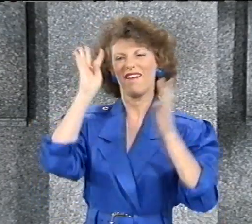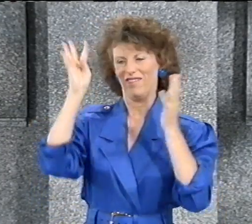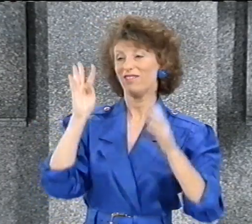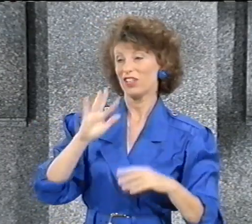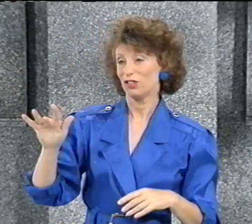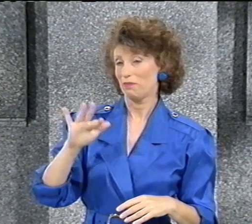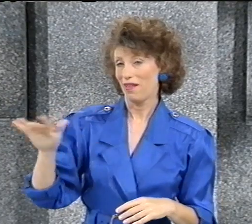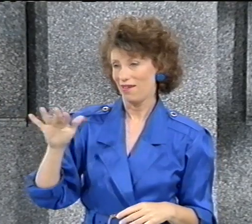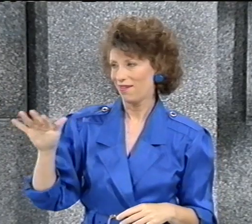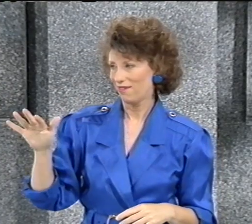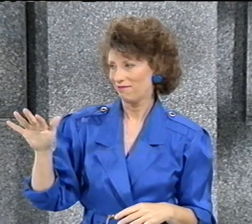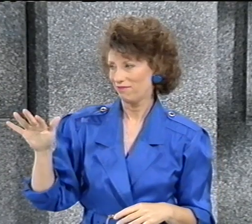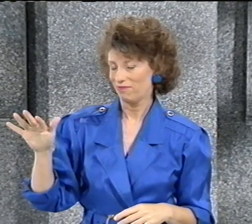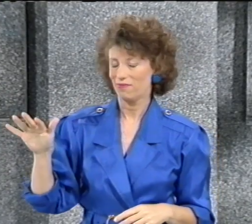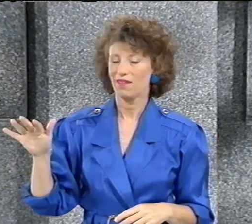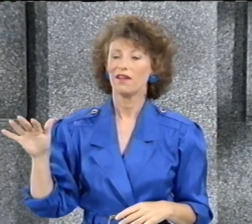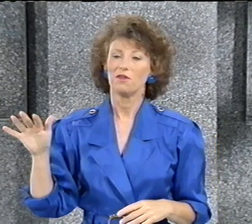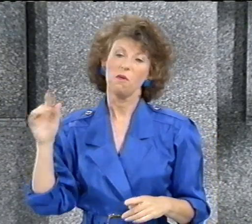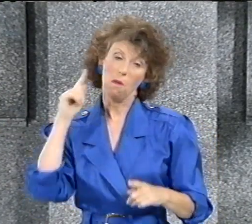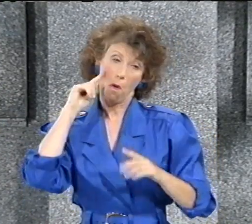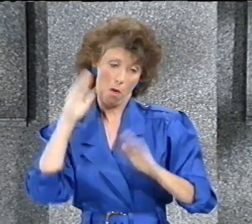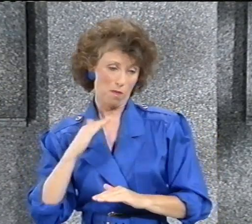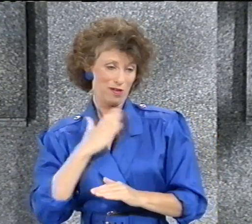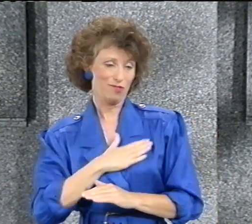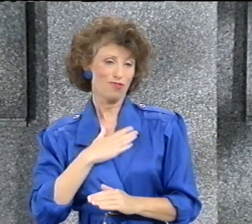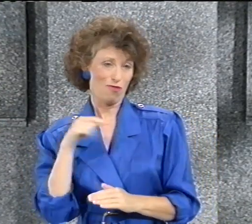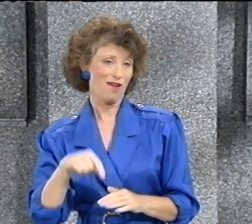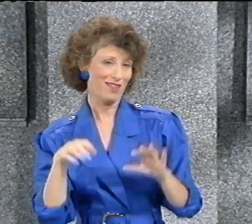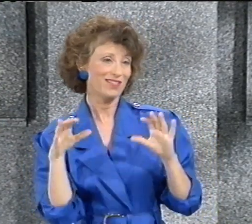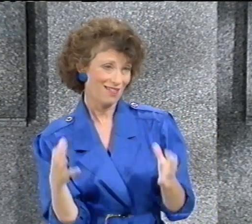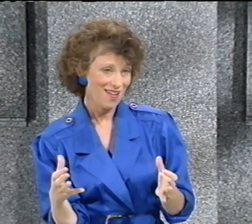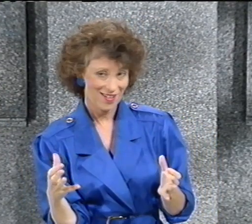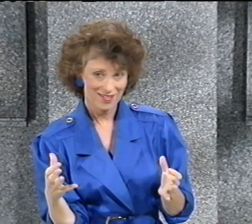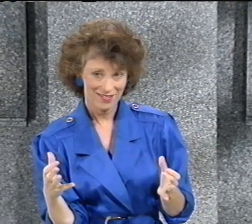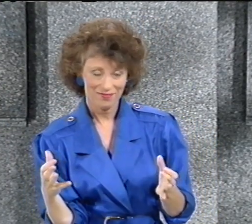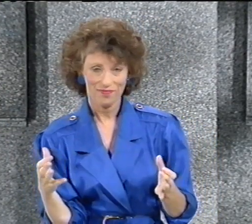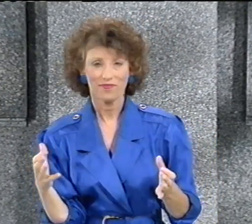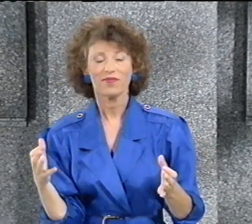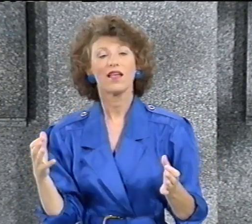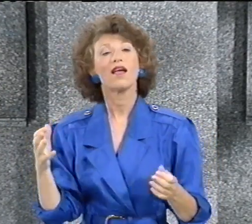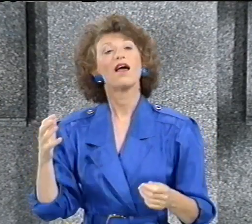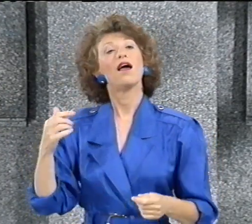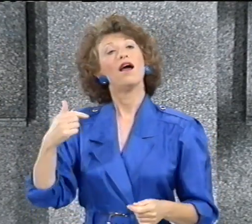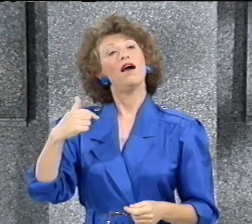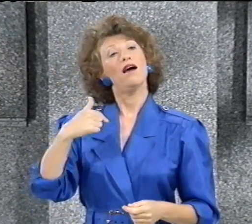words. My hope is that you'll enjoy your experience in this class.